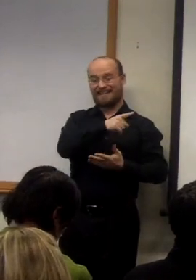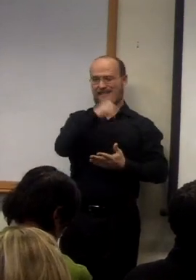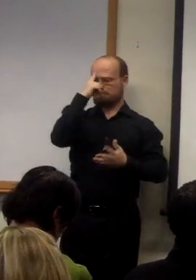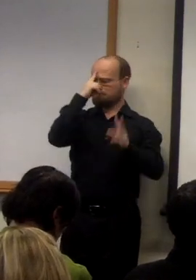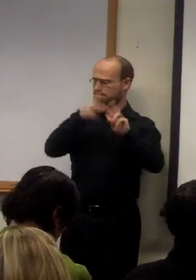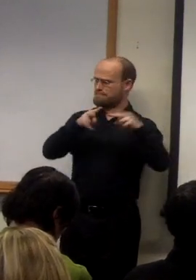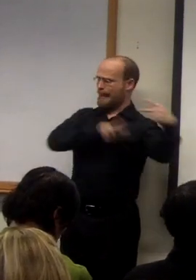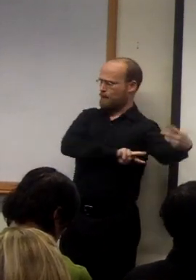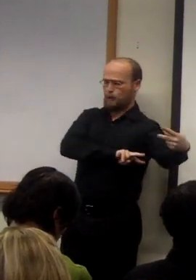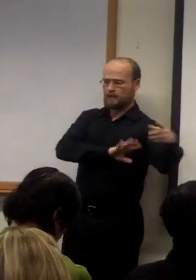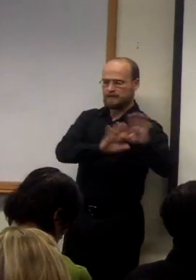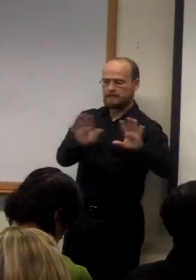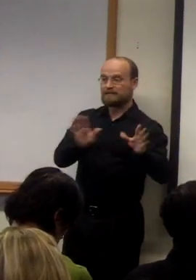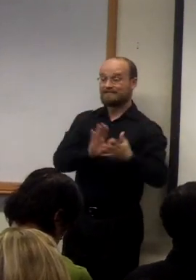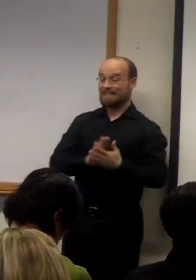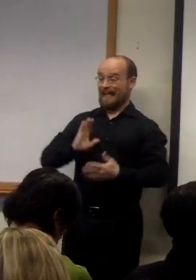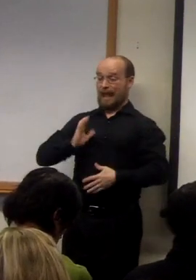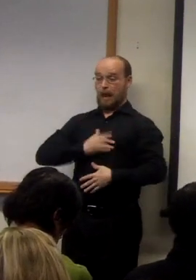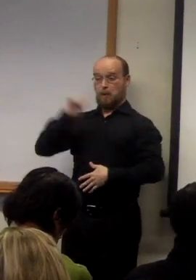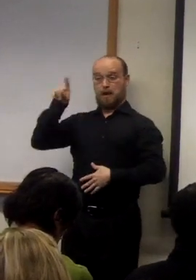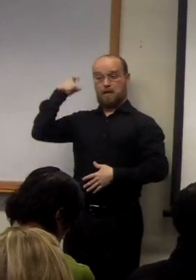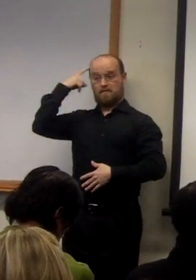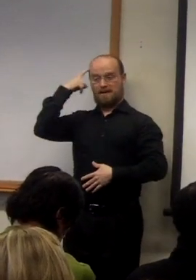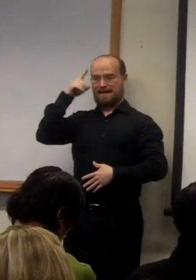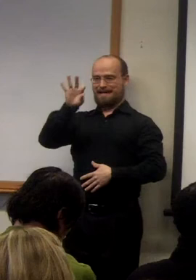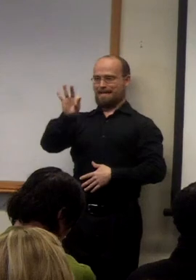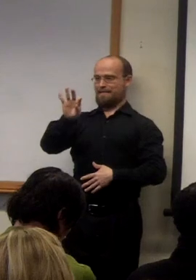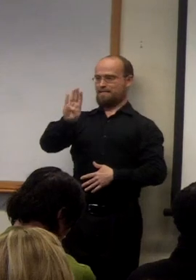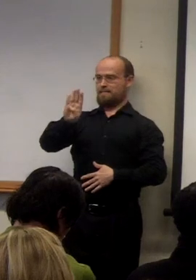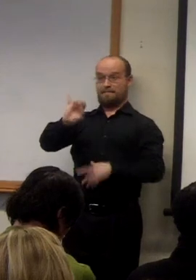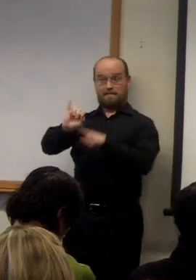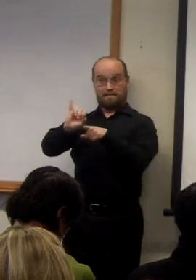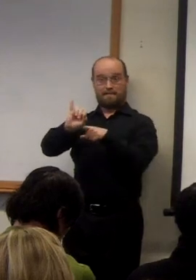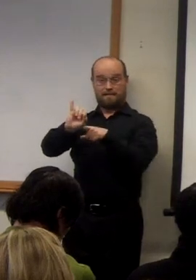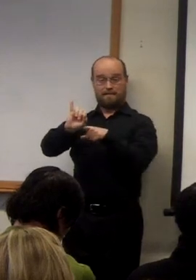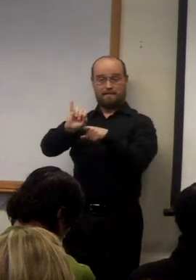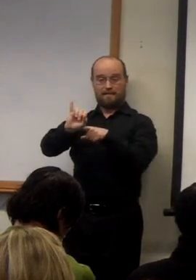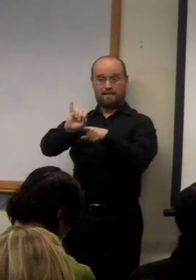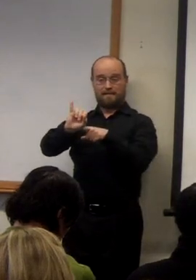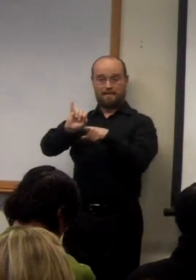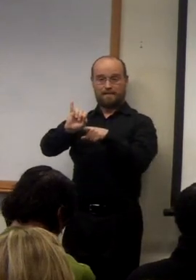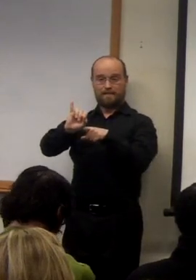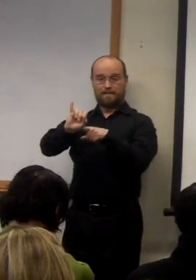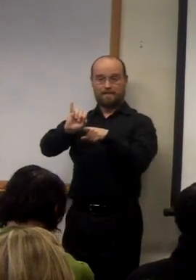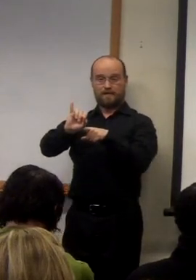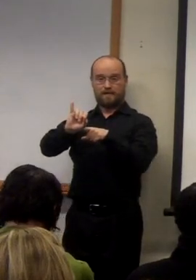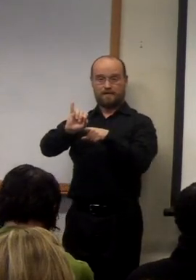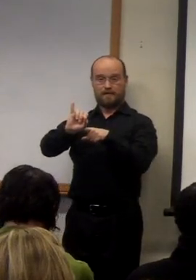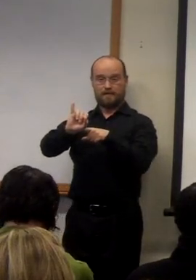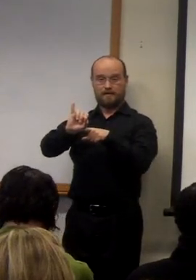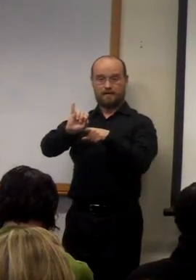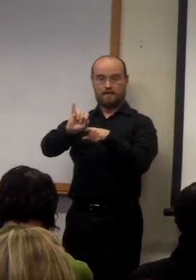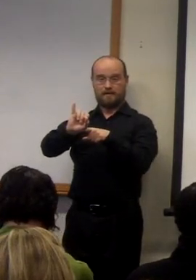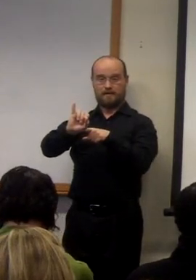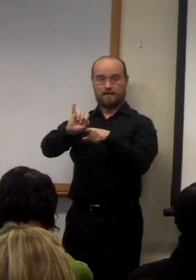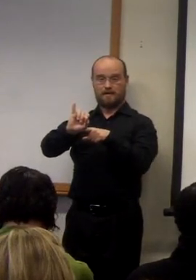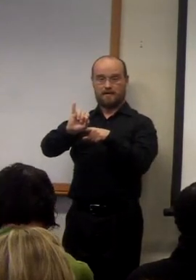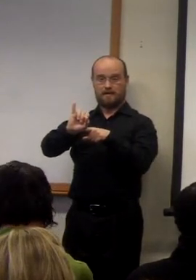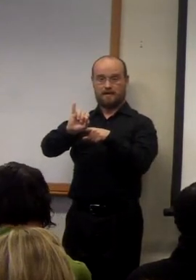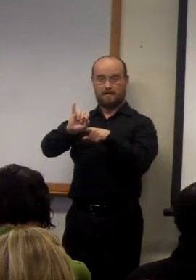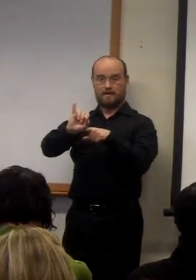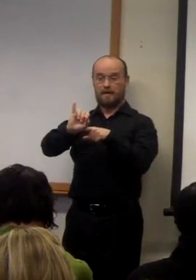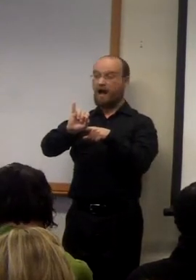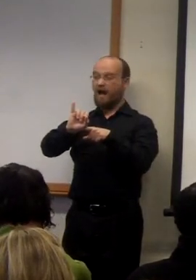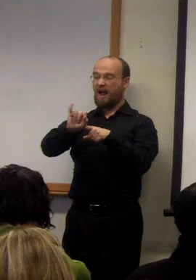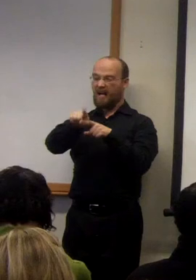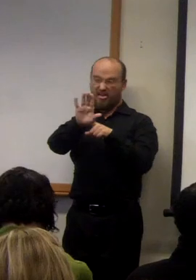is that our government, our FBI, has recently placed a black woman at the number one spot on the FBI's